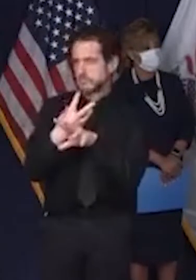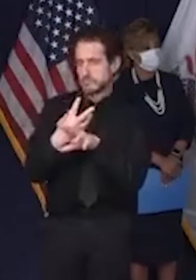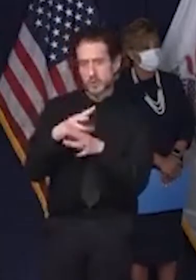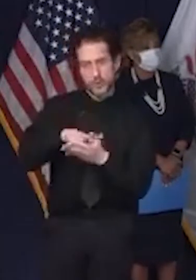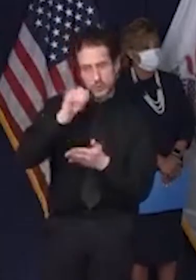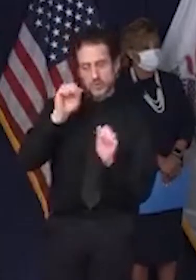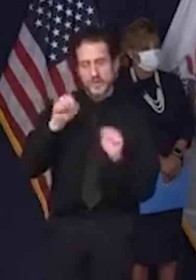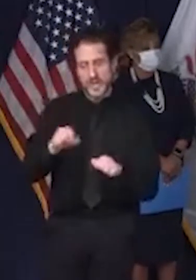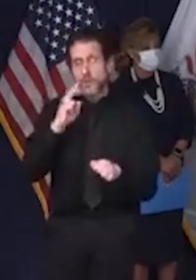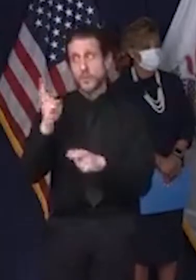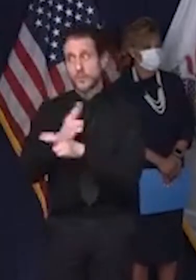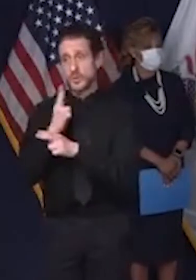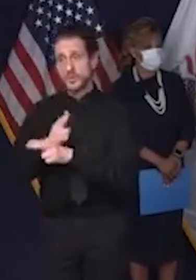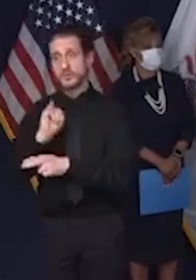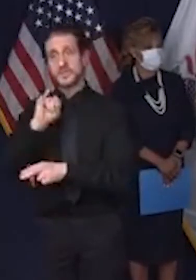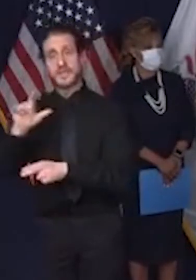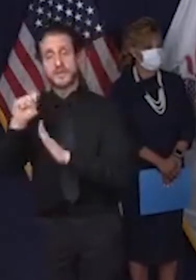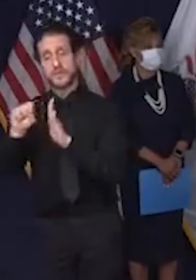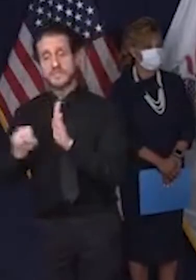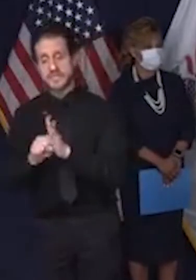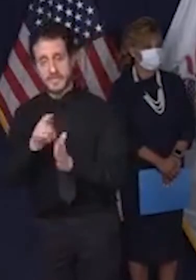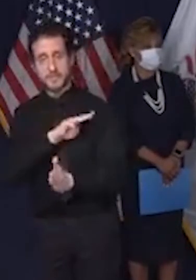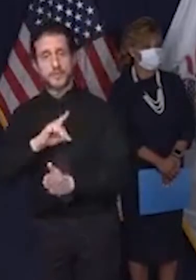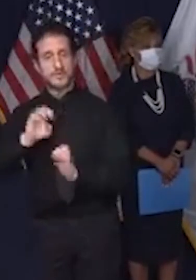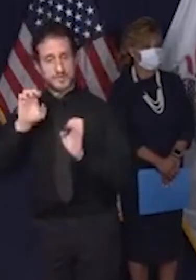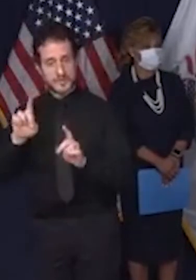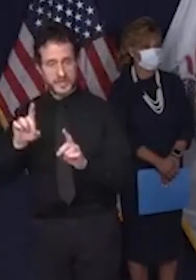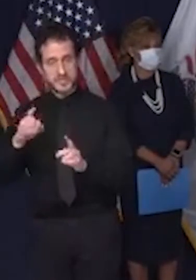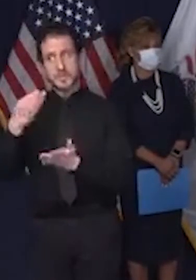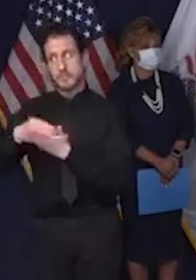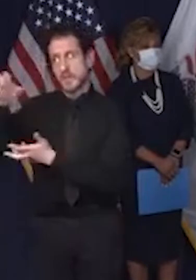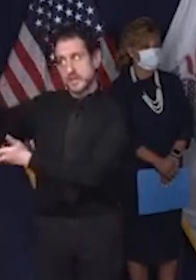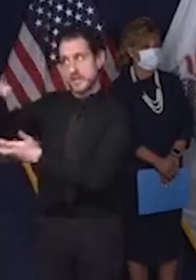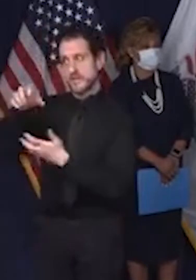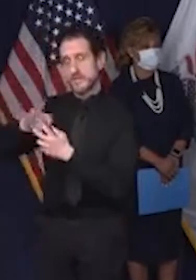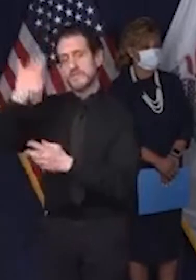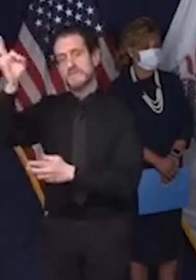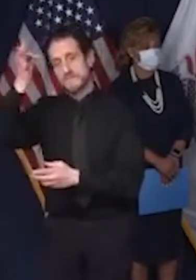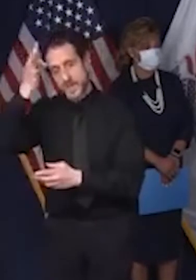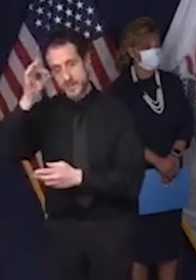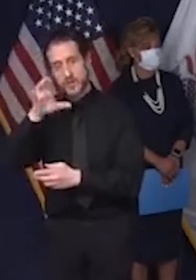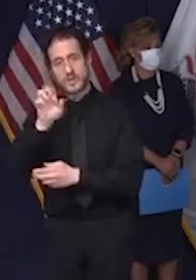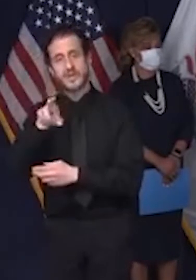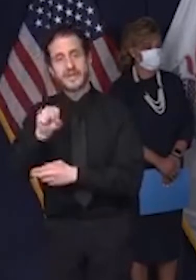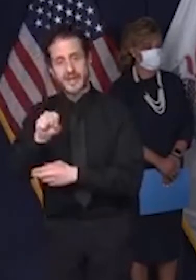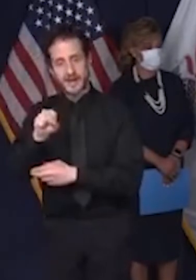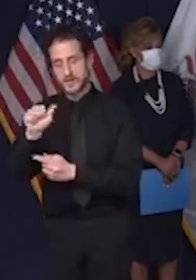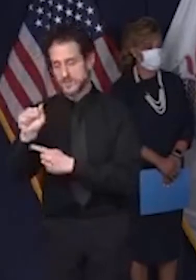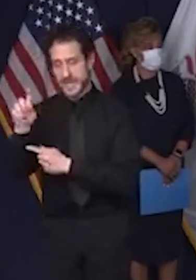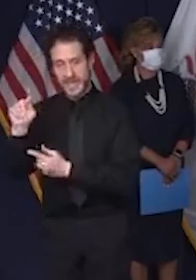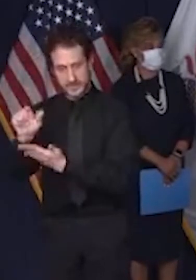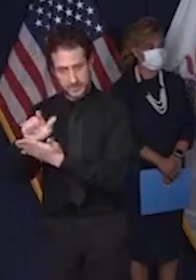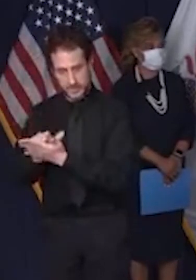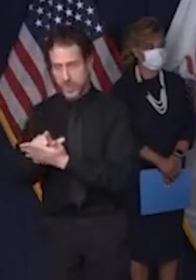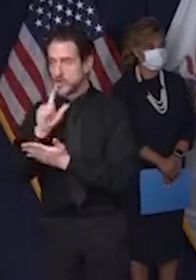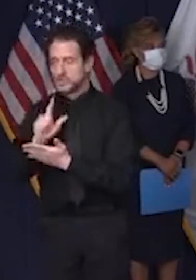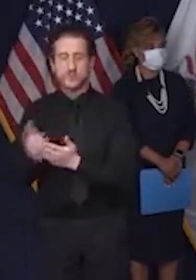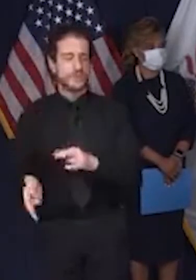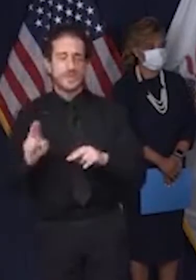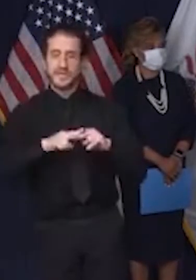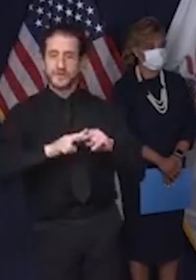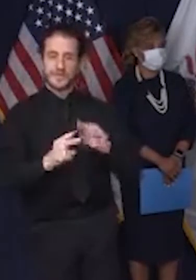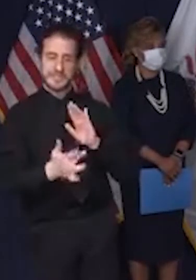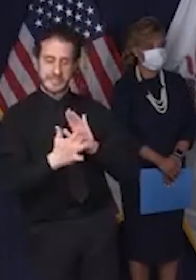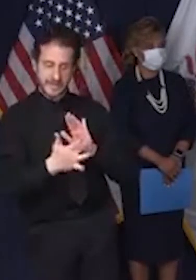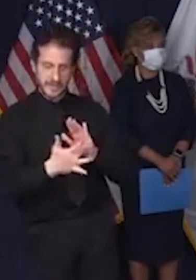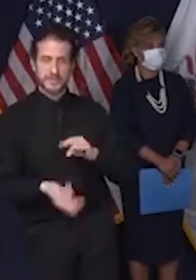the Illinois State Board of Education's Federal CARES Act dollars to increase access to technology and devices in our